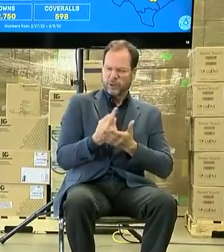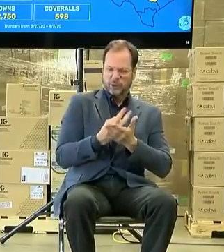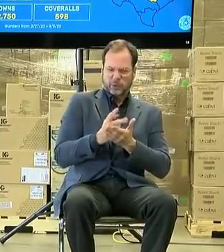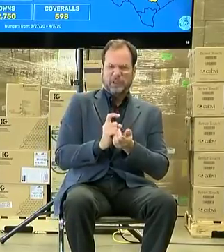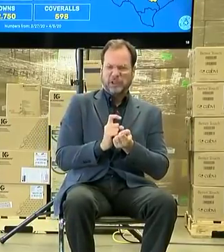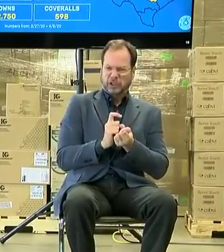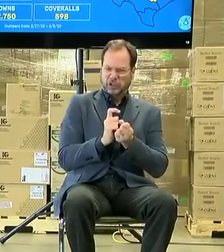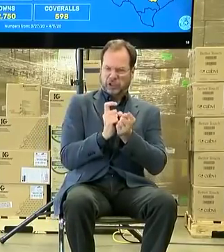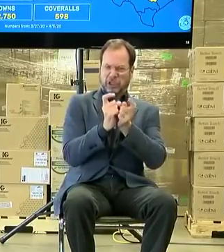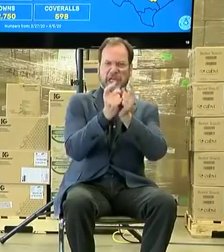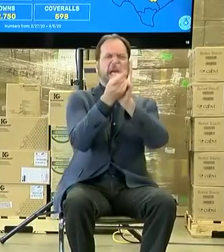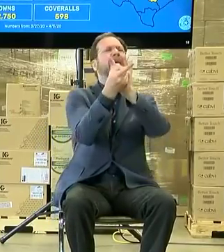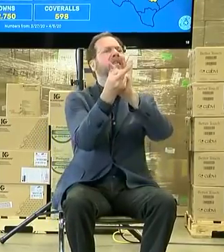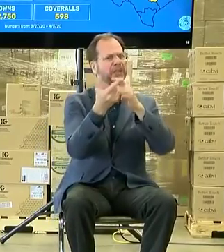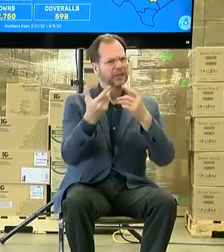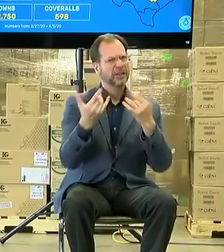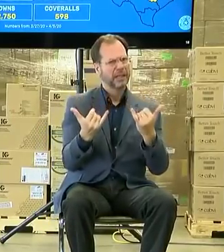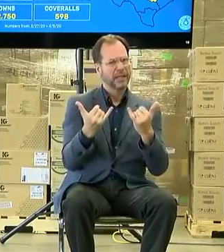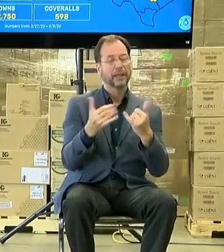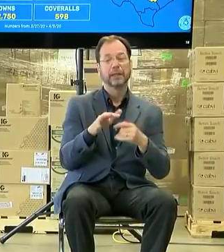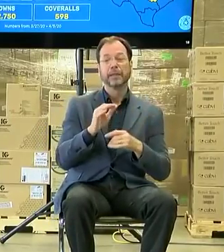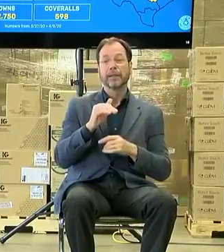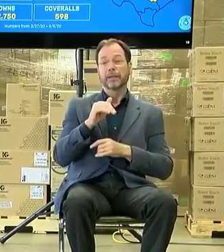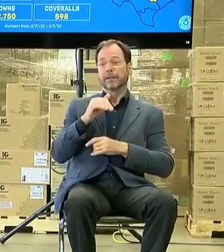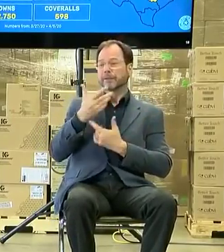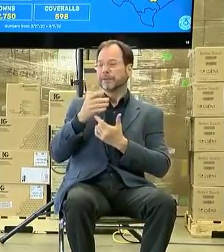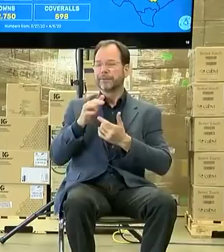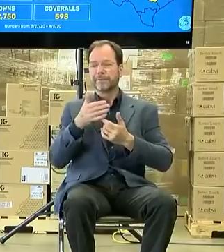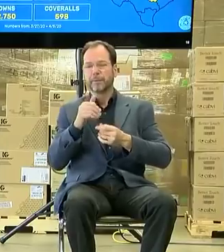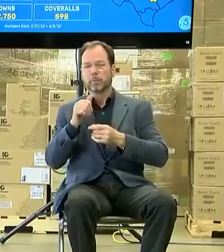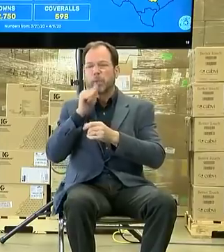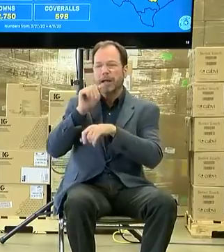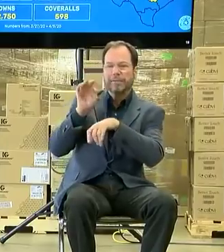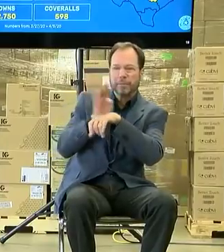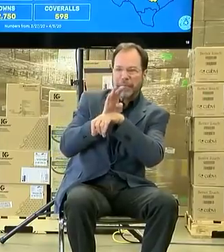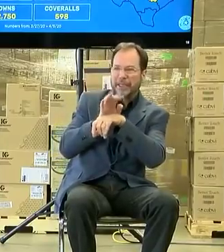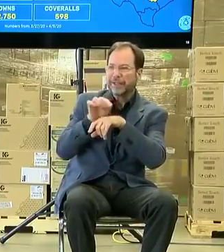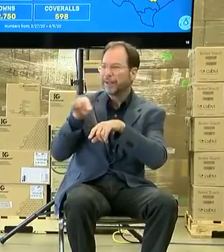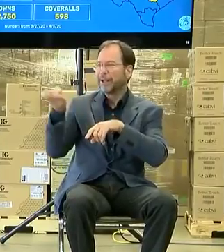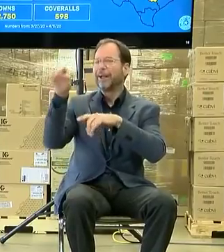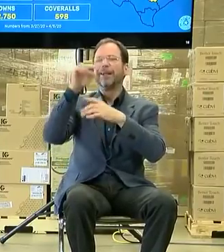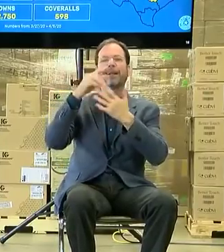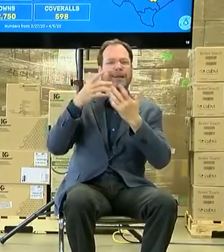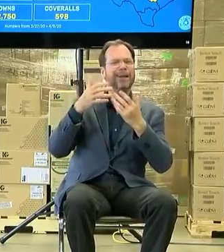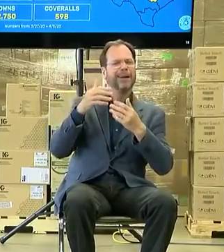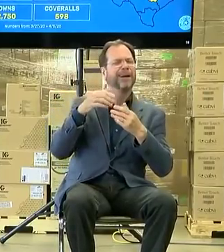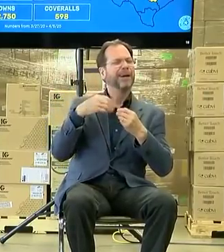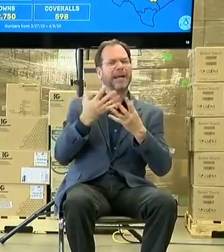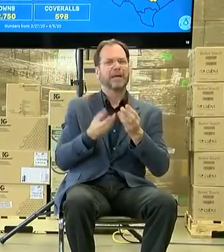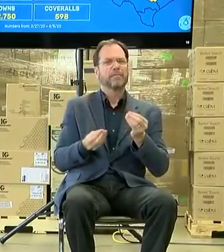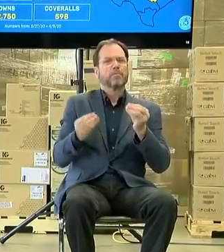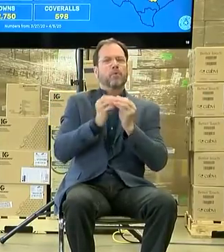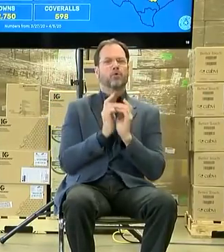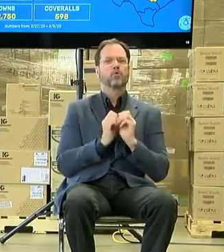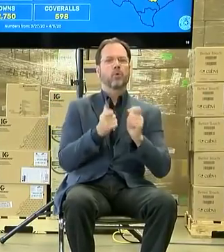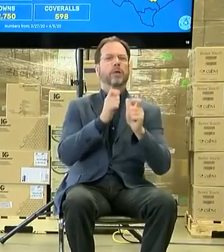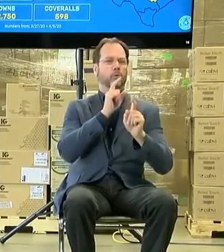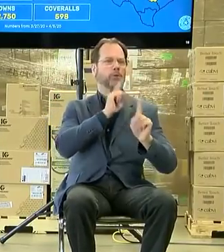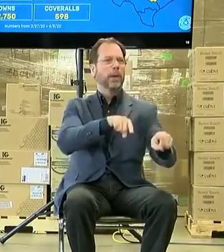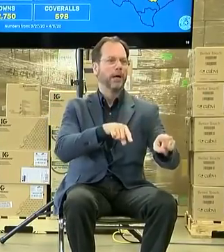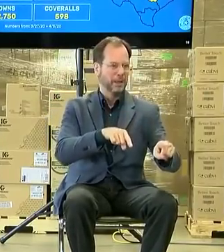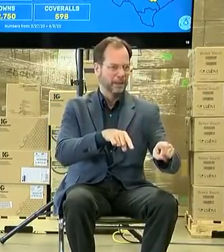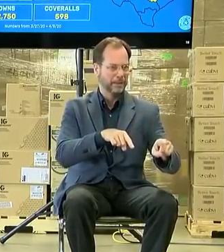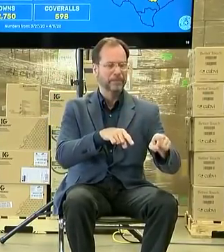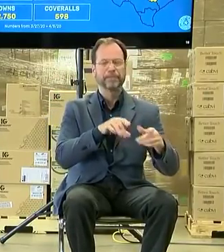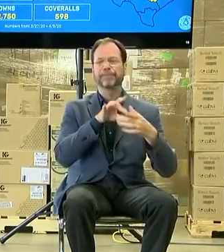weeks, the private sector has been able to provide a very robust response. First,